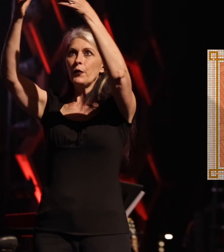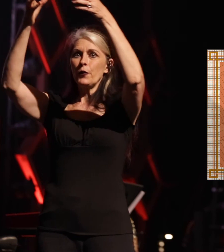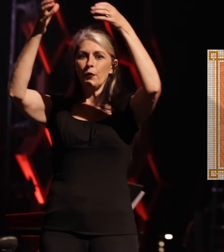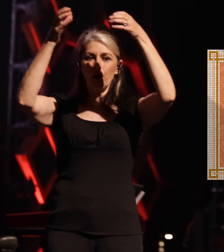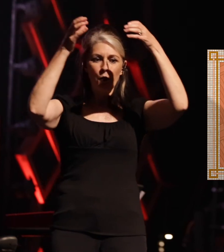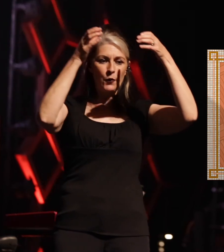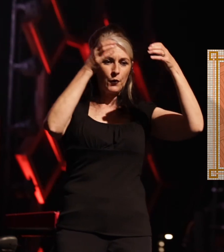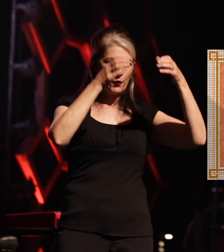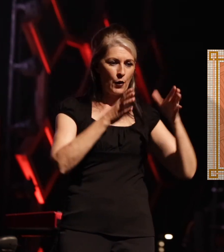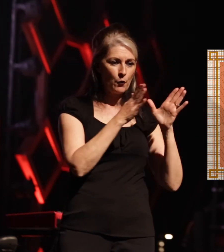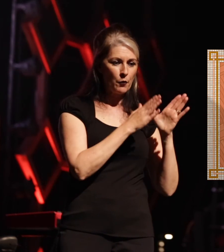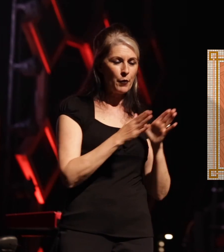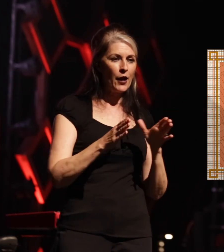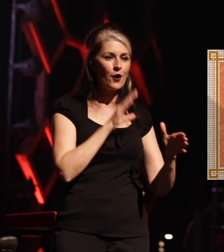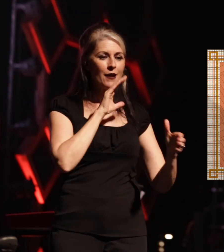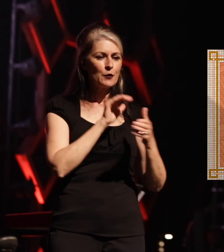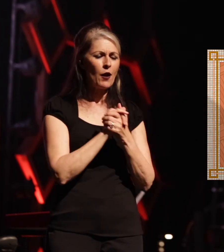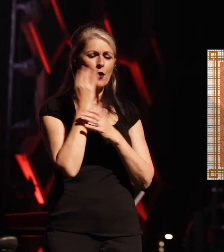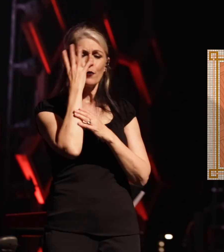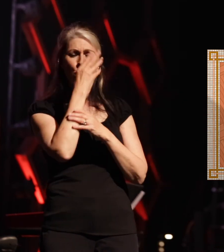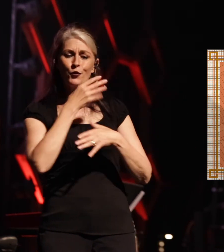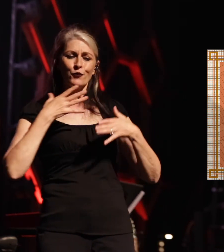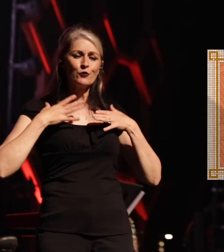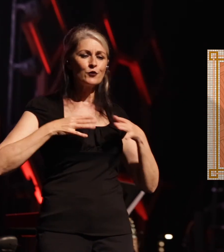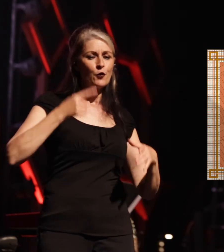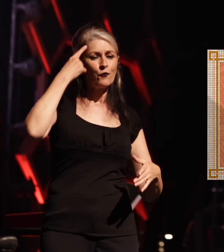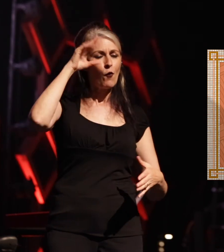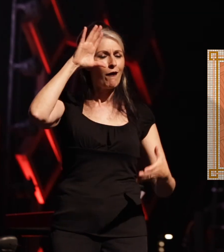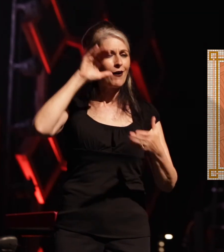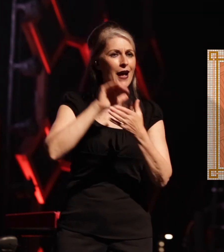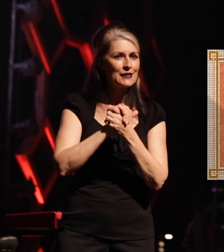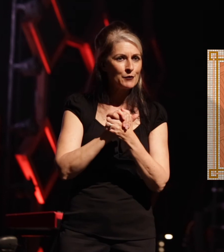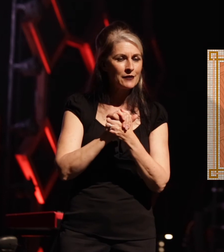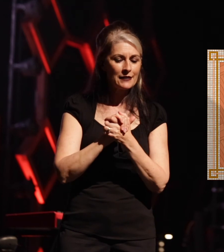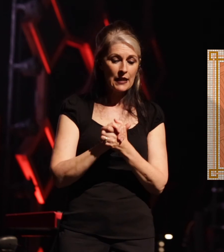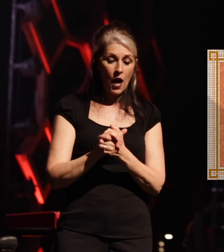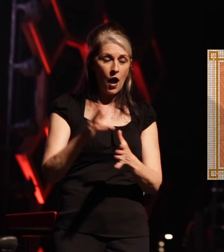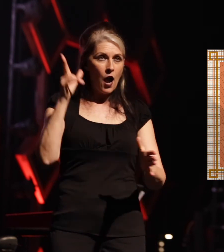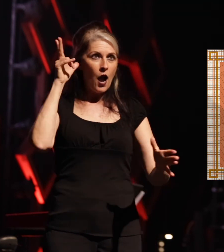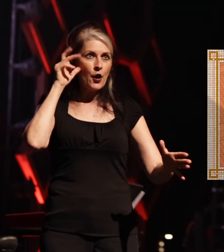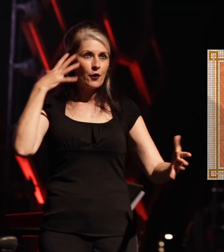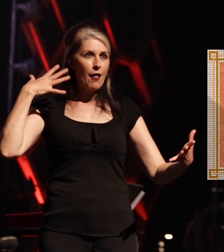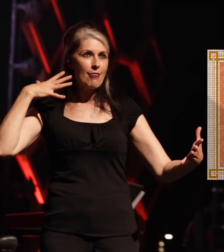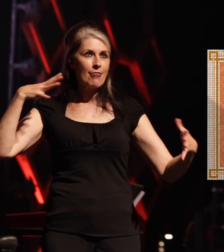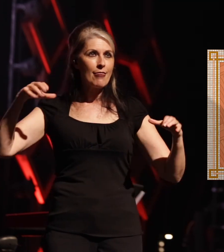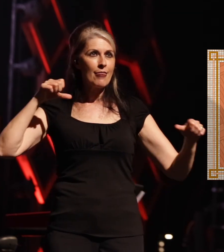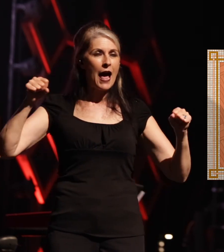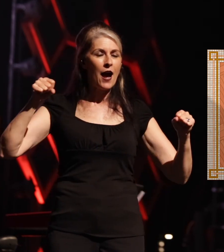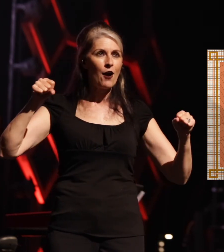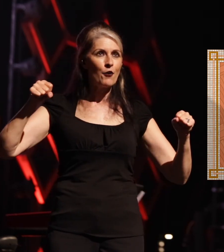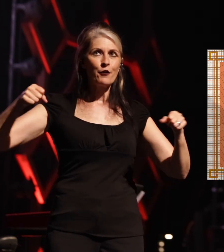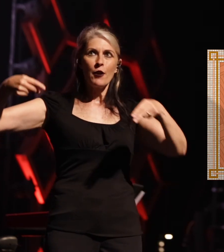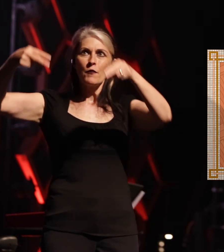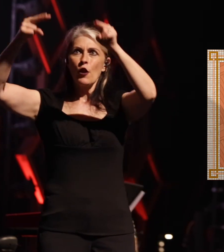dressed for her husband. And I heard a loud voice from the throne saying, 'Look, God's dwelling